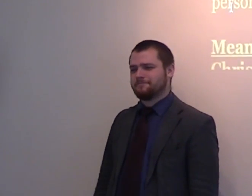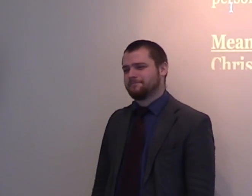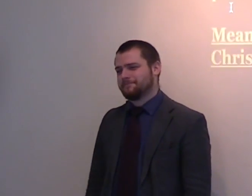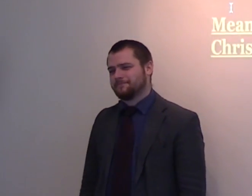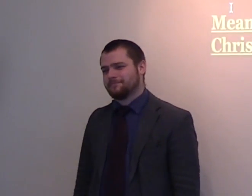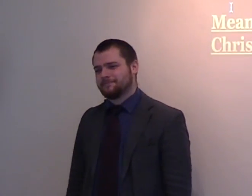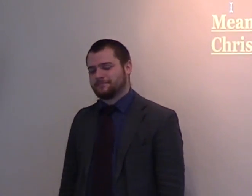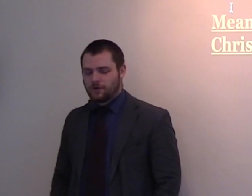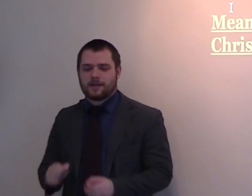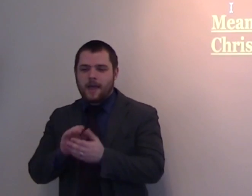Meaning number 6.